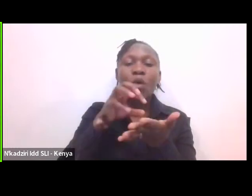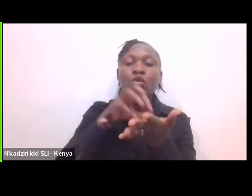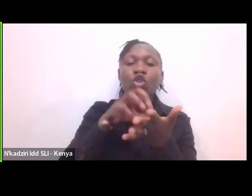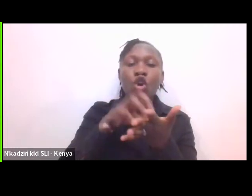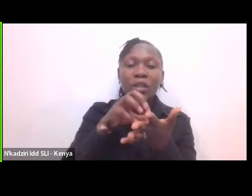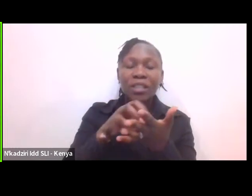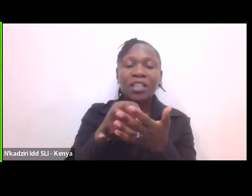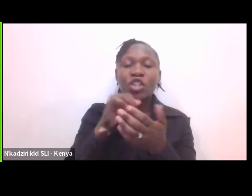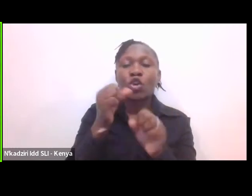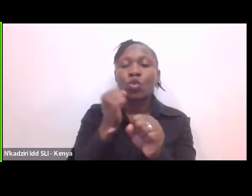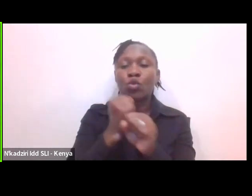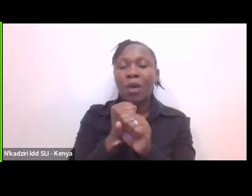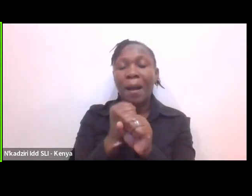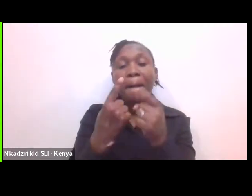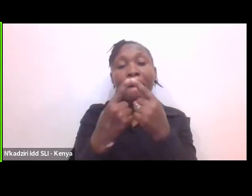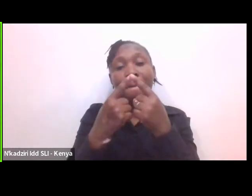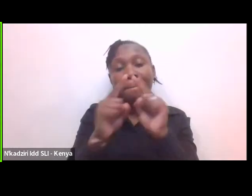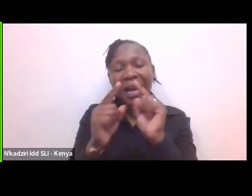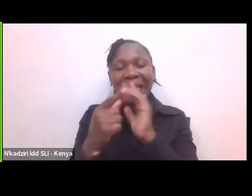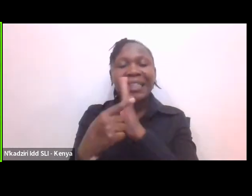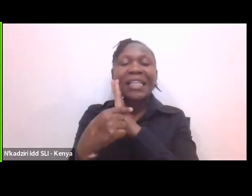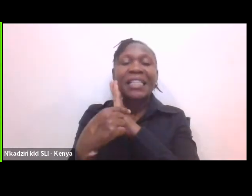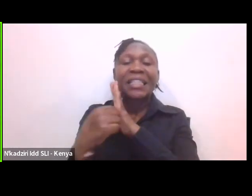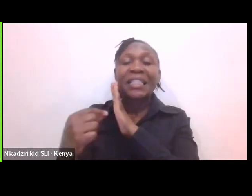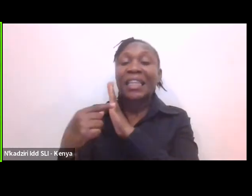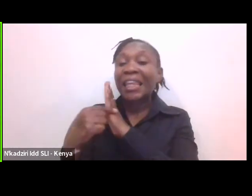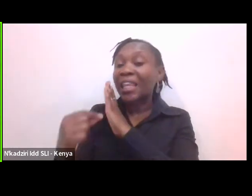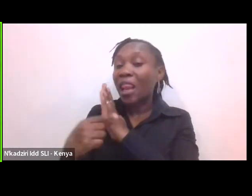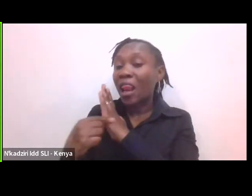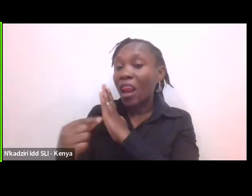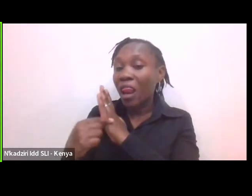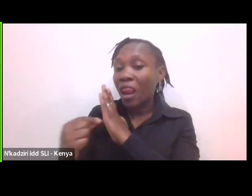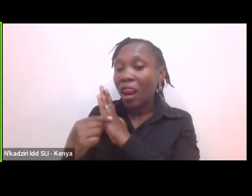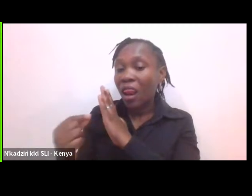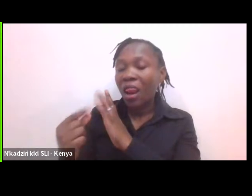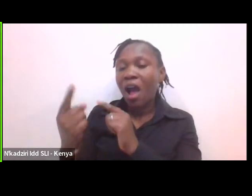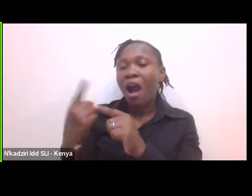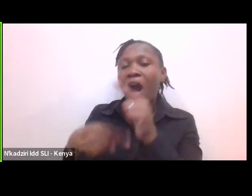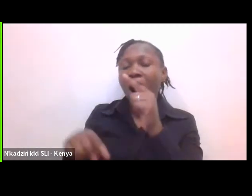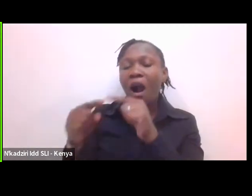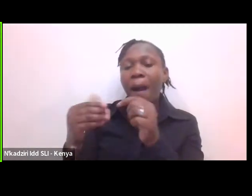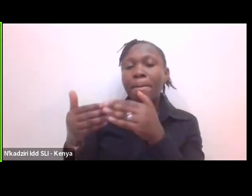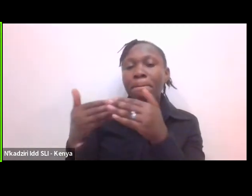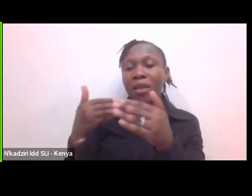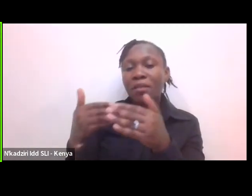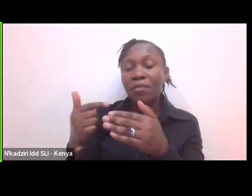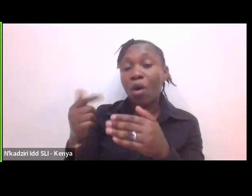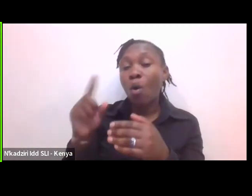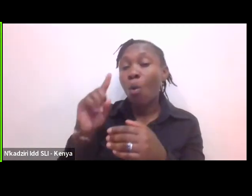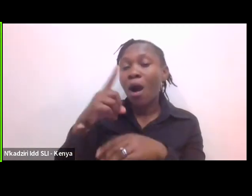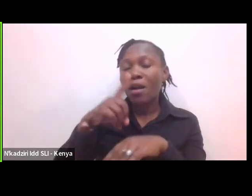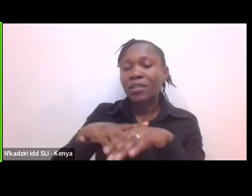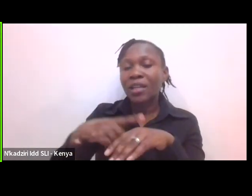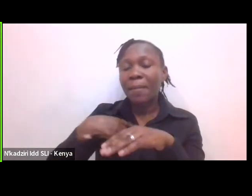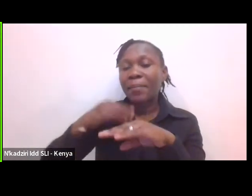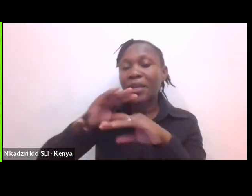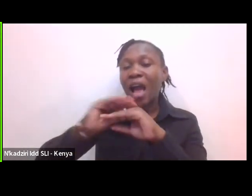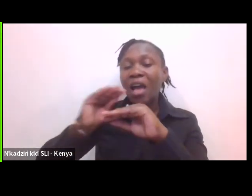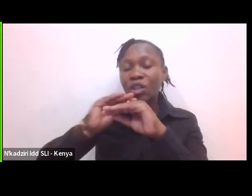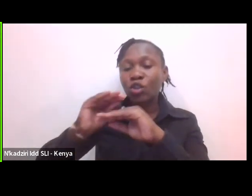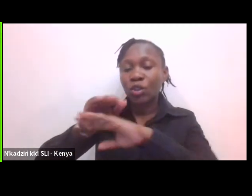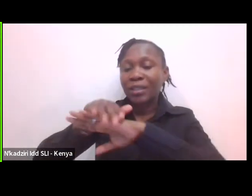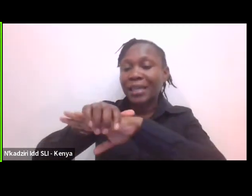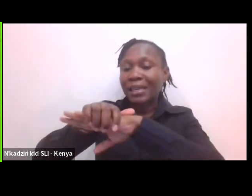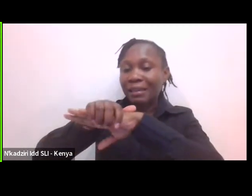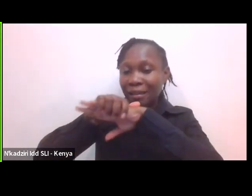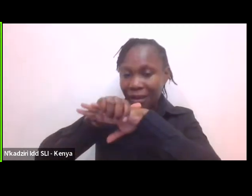skills must come early. I once taught A-level English. That's a high-stakes terminal exam taken at the